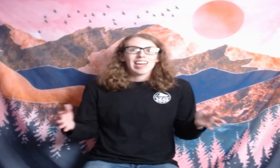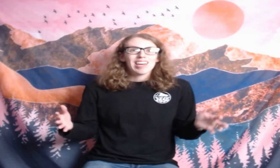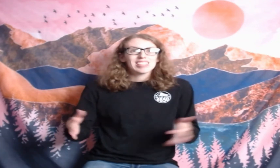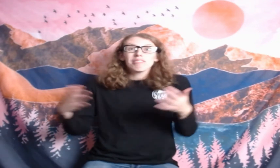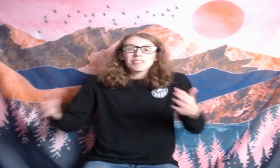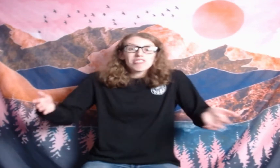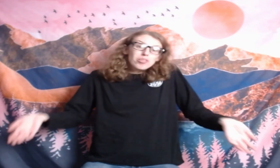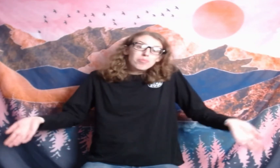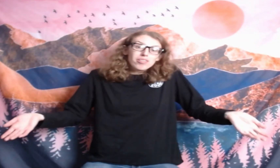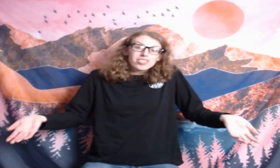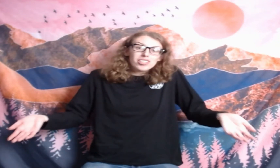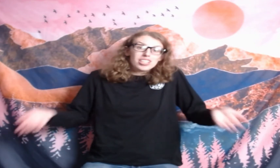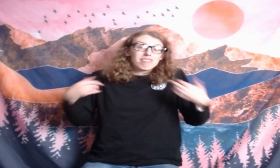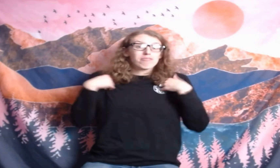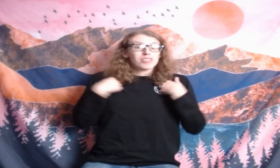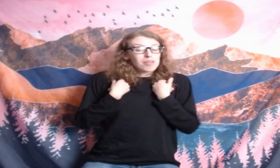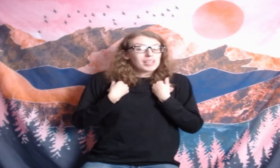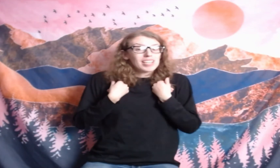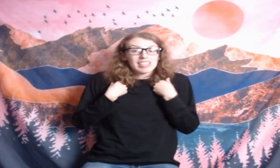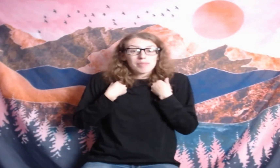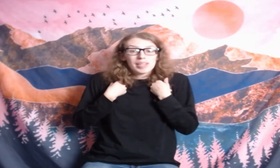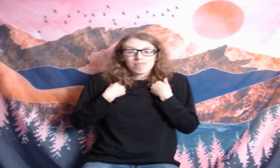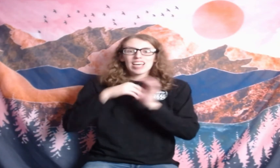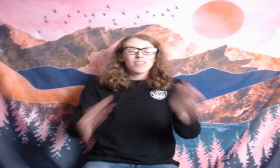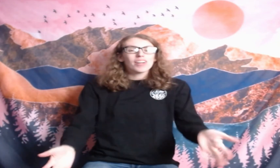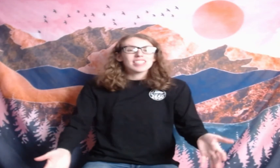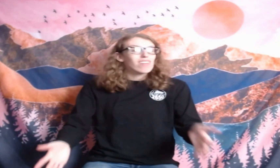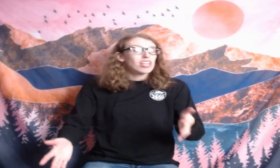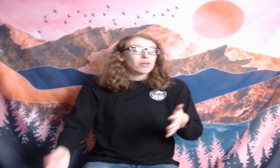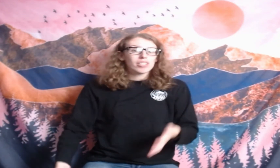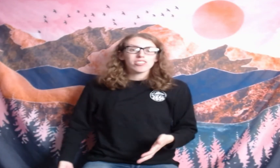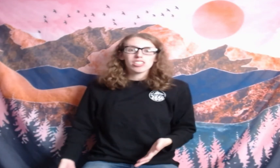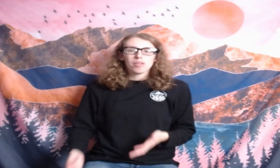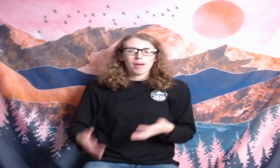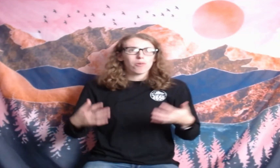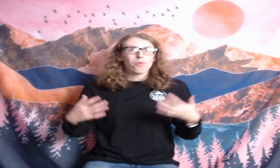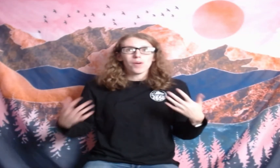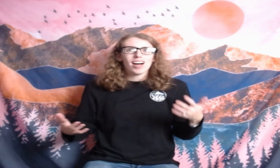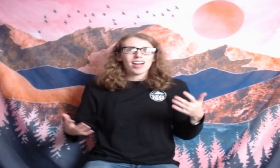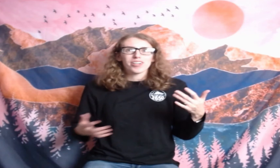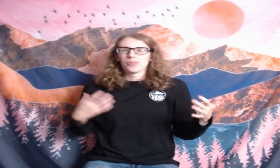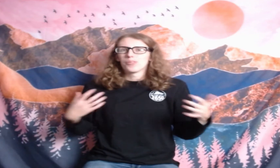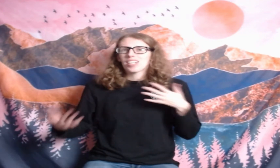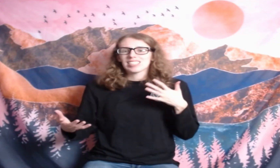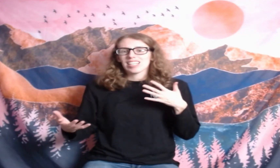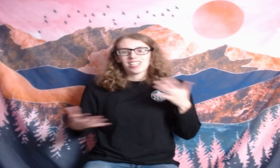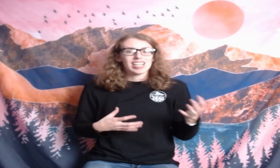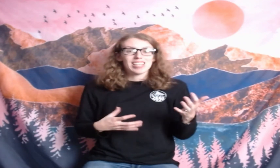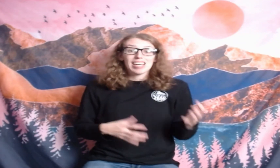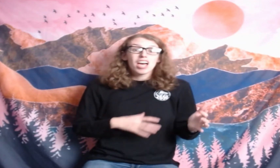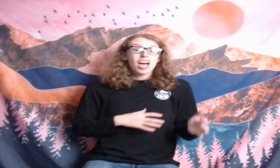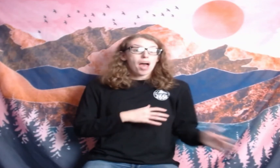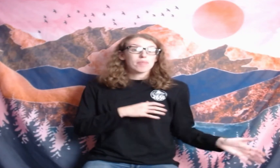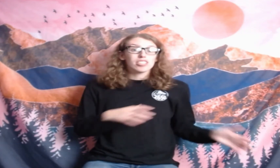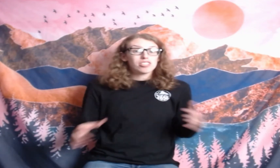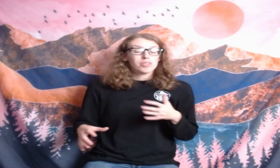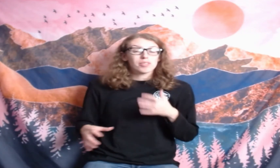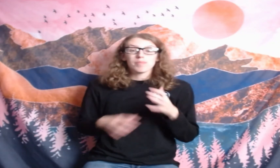and it was a cheaper alternative for somebody like me. If you guys have any questions about why or what I did or anything, I'm going to do some